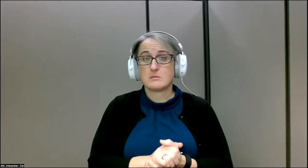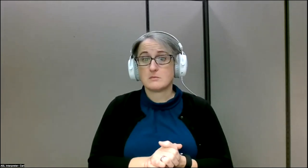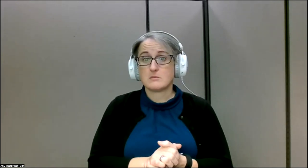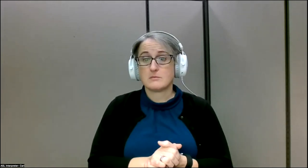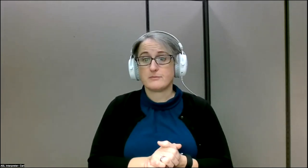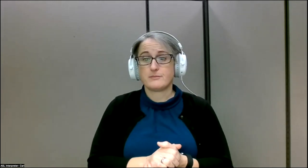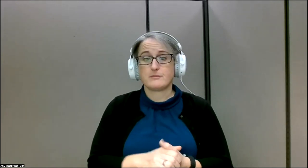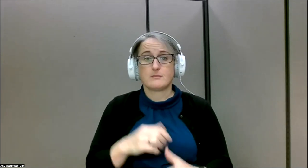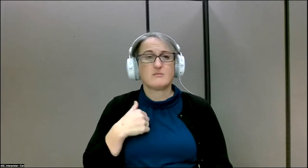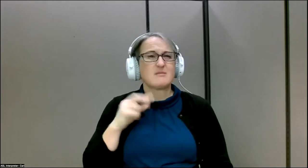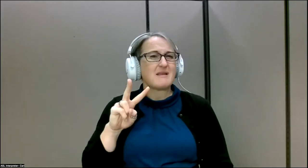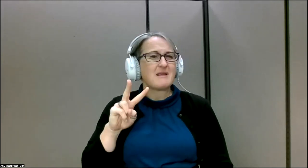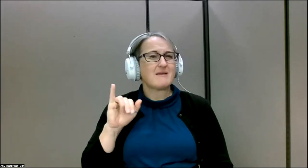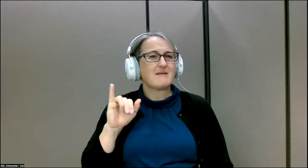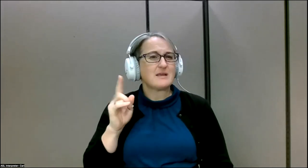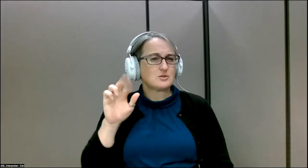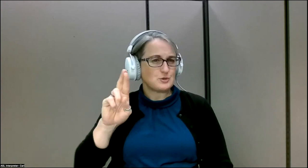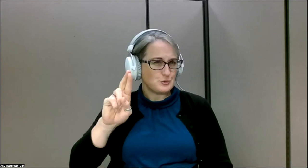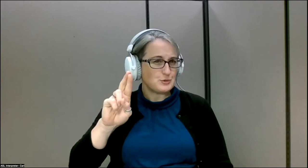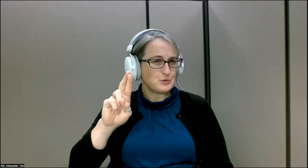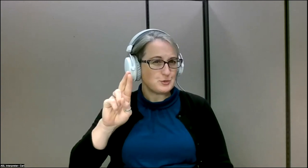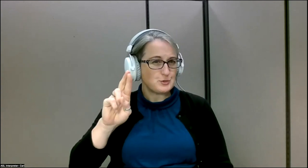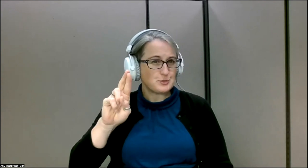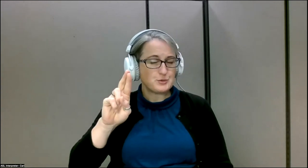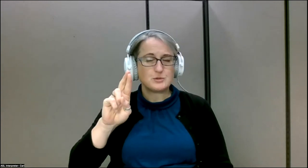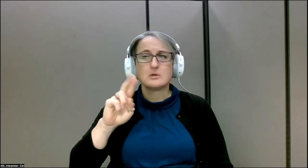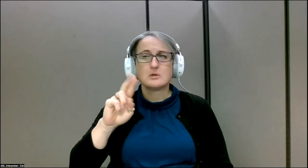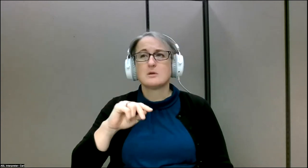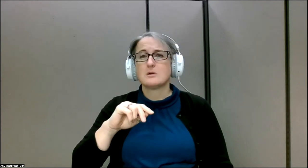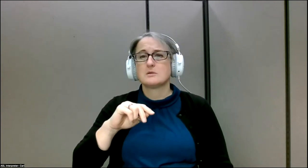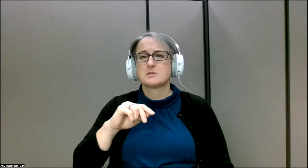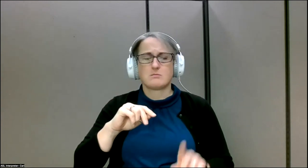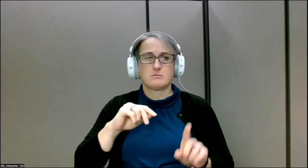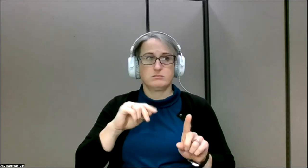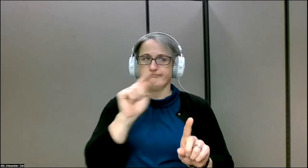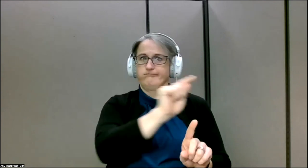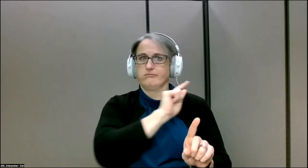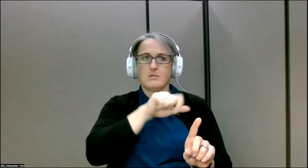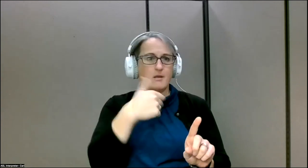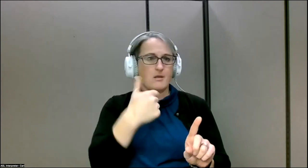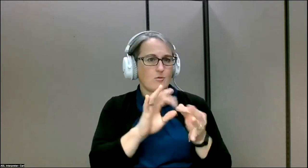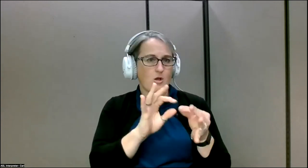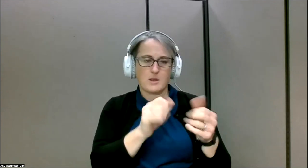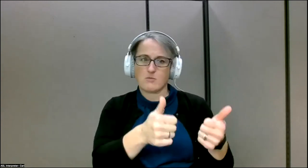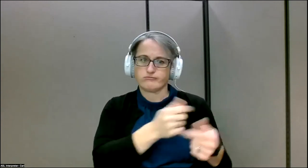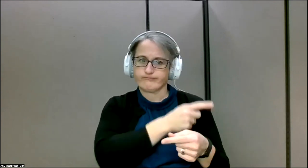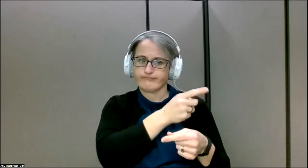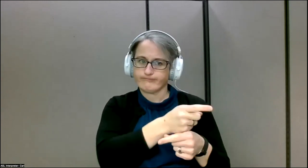I guess, this is Victor, and the only thing I would add to, the beautiful comments that have preceded mine is that,